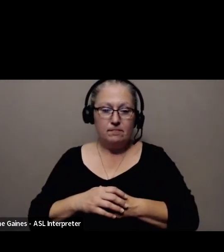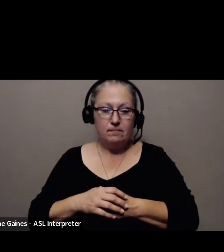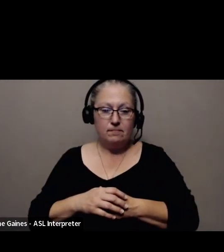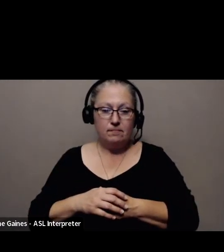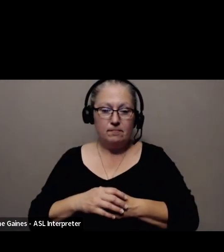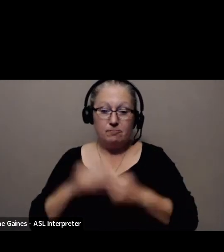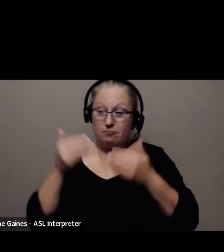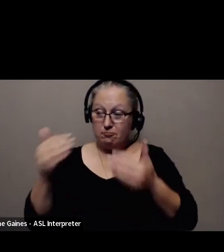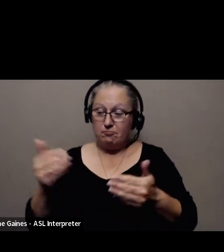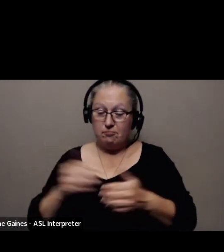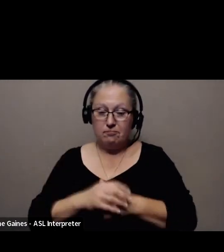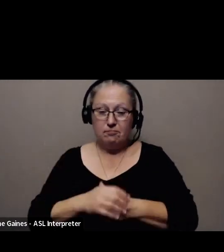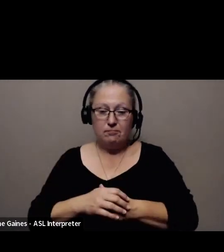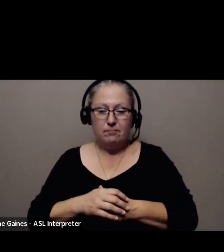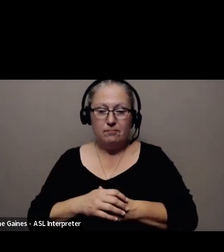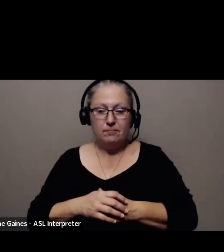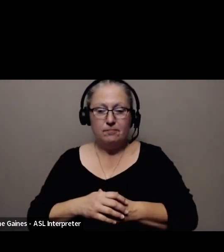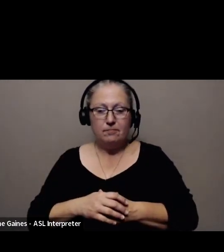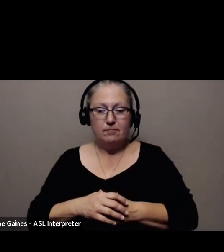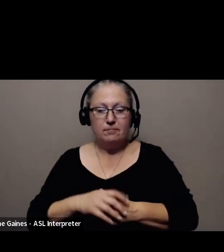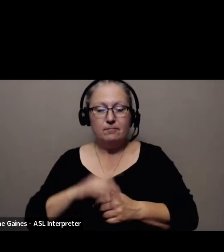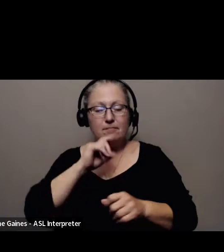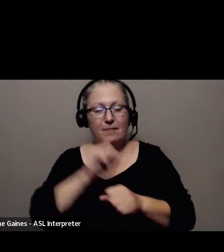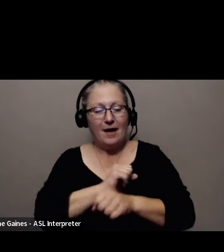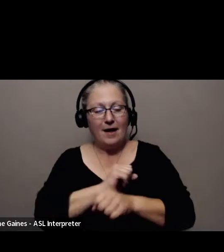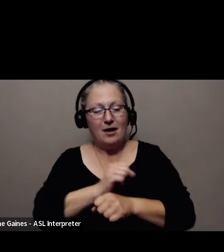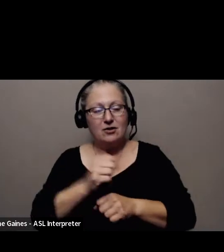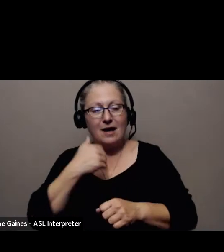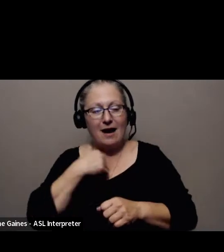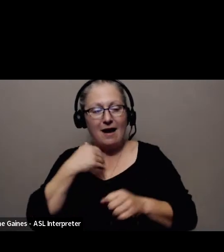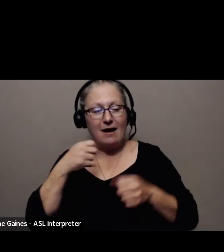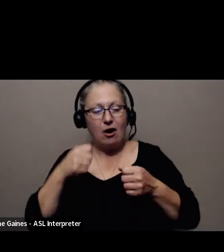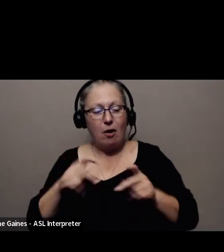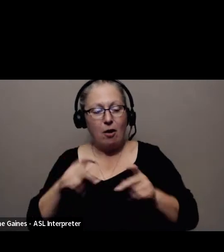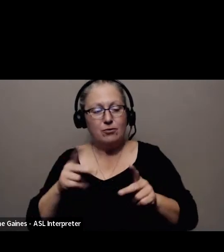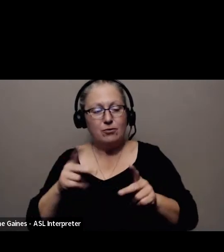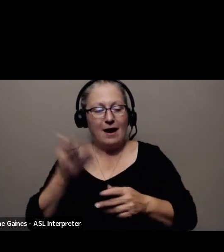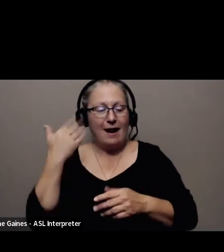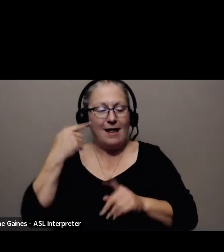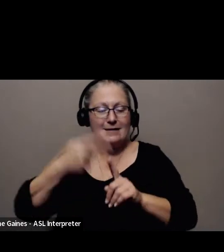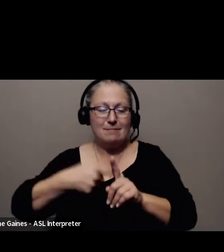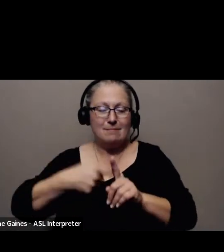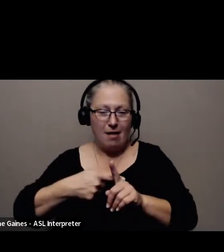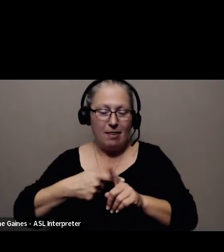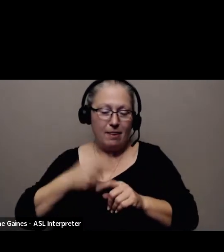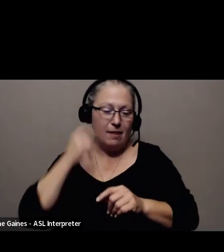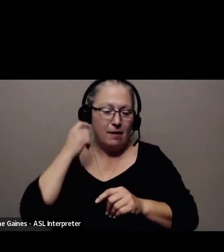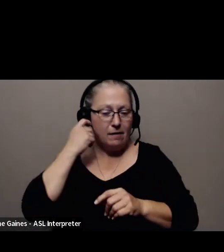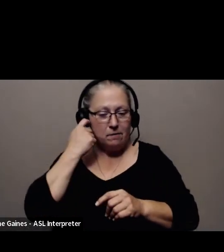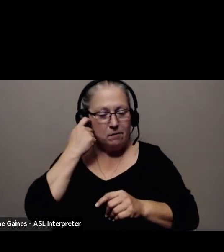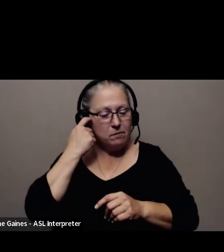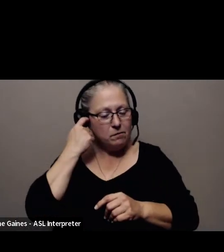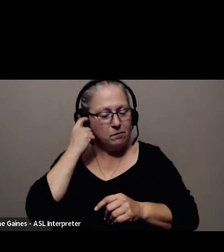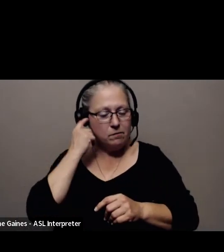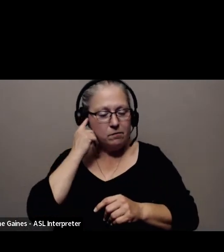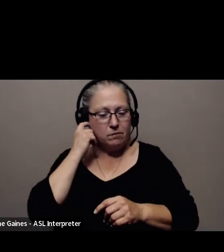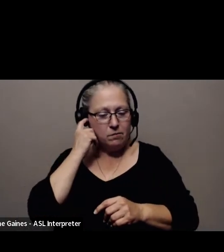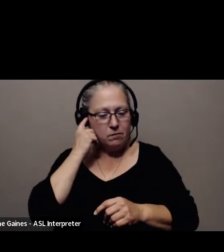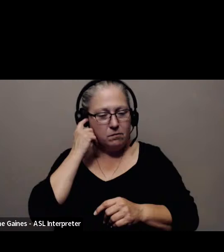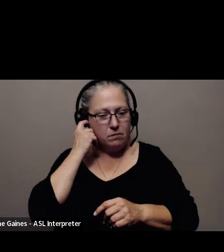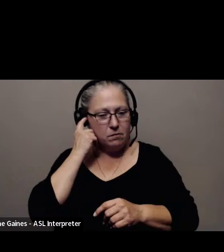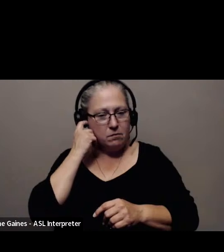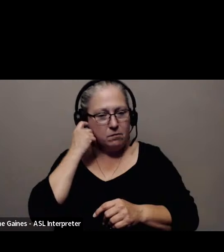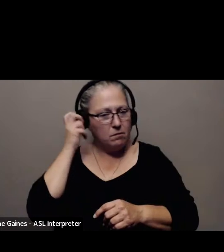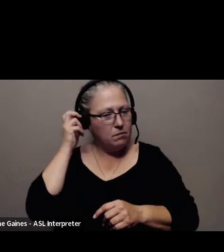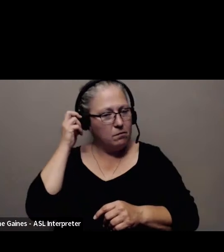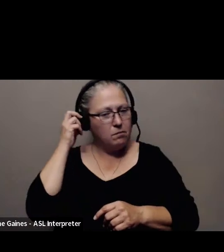Yes, go ahead. So we actually had like a opportunity like last month, where like we gave